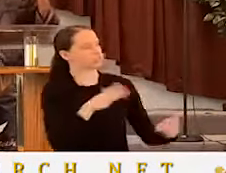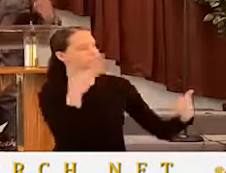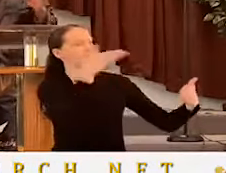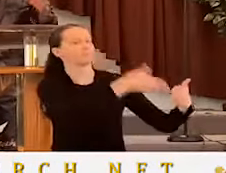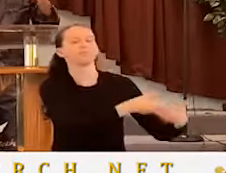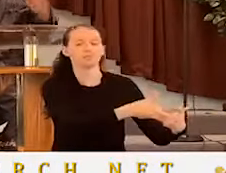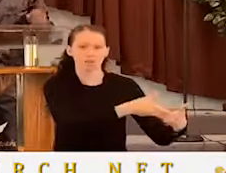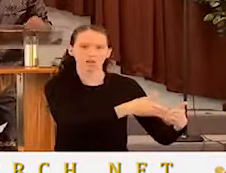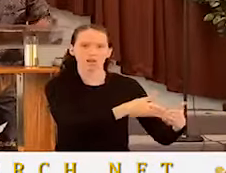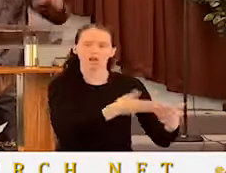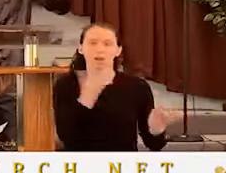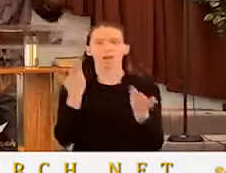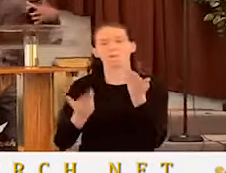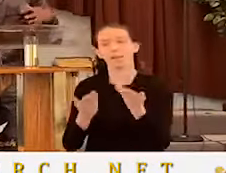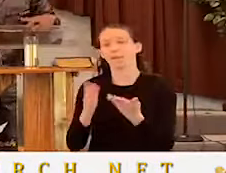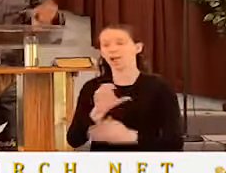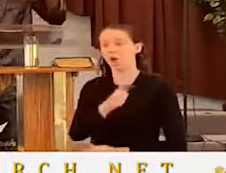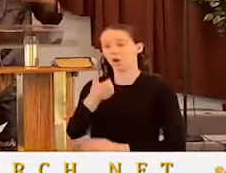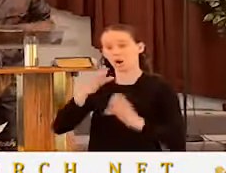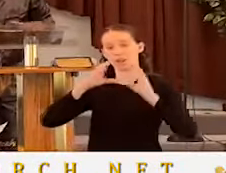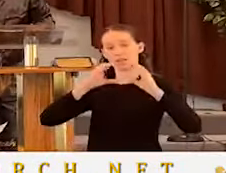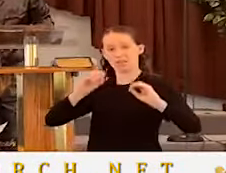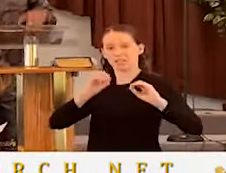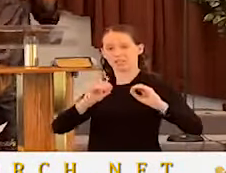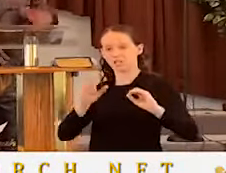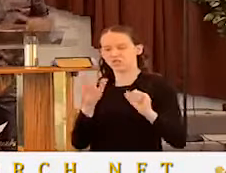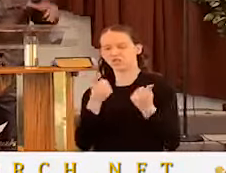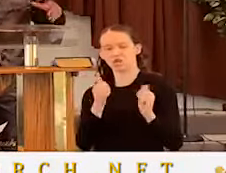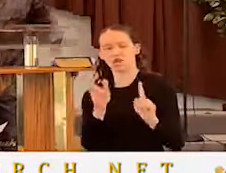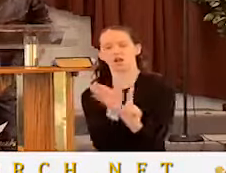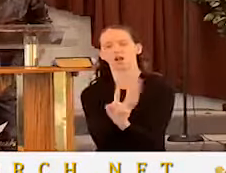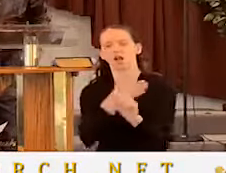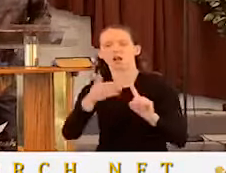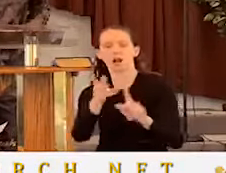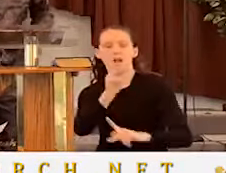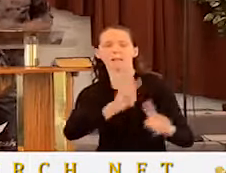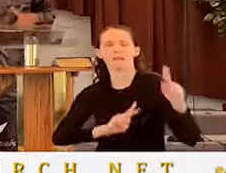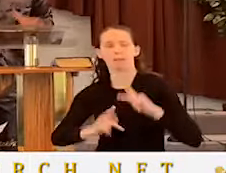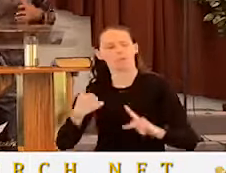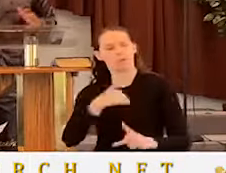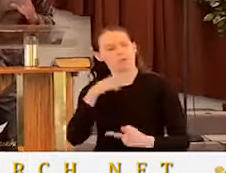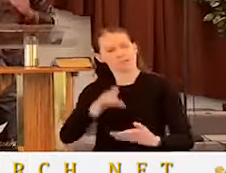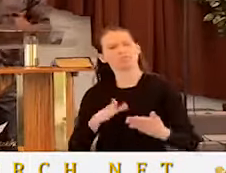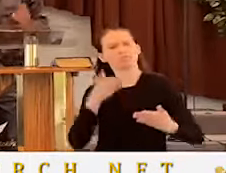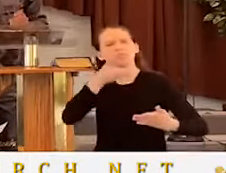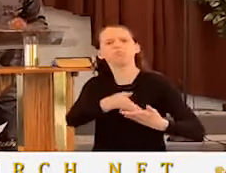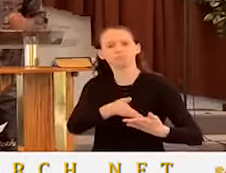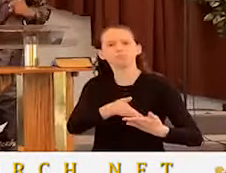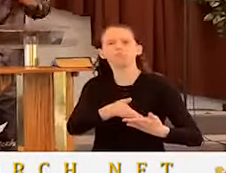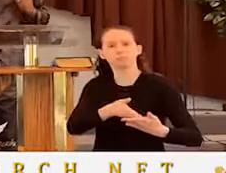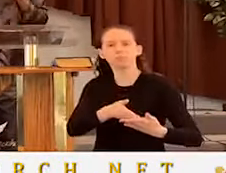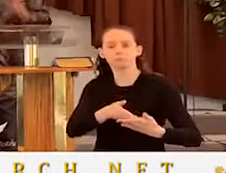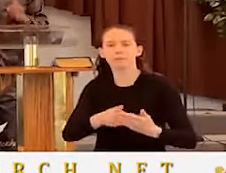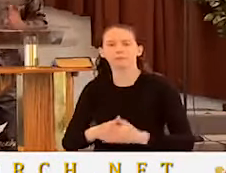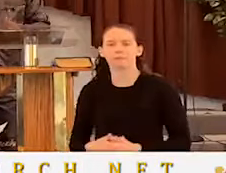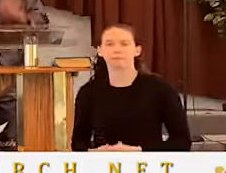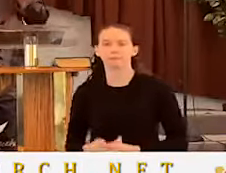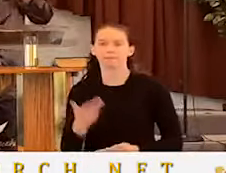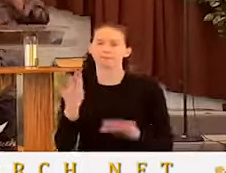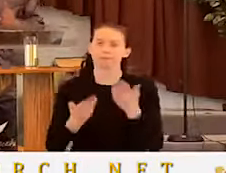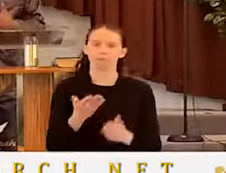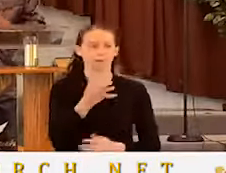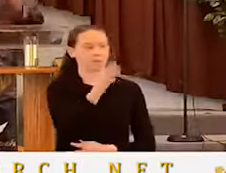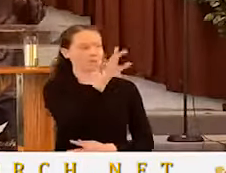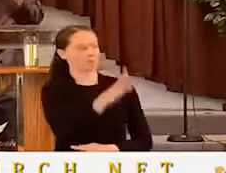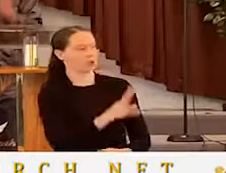misguided and misinformed, ignorant, manipulative, false teaching. We should be fighting the